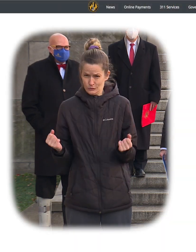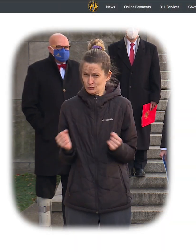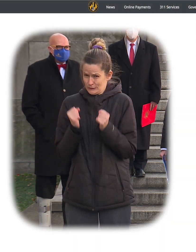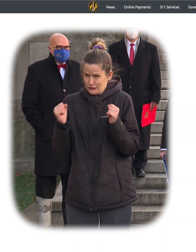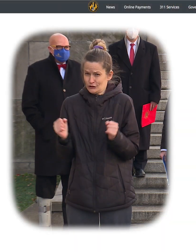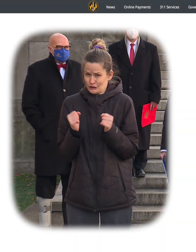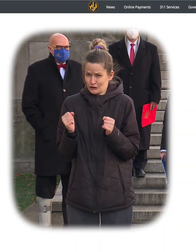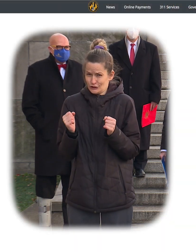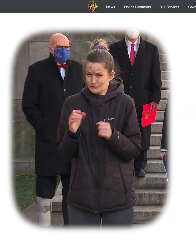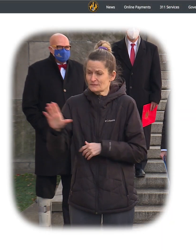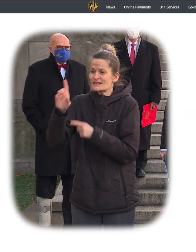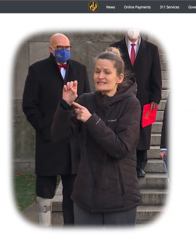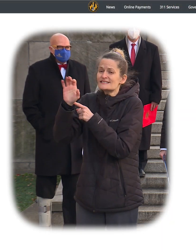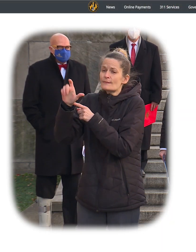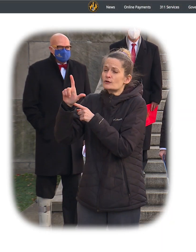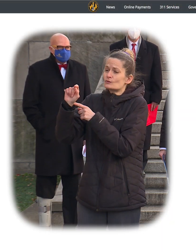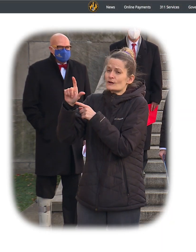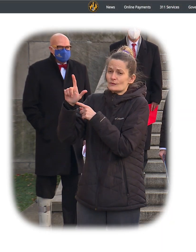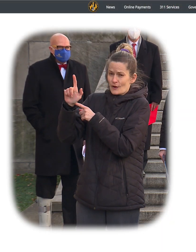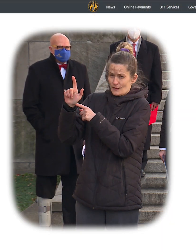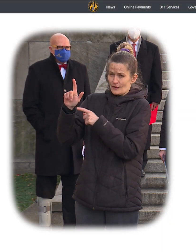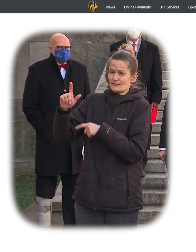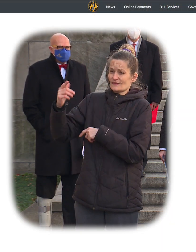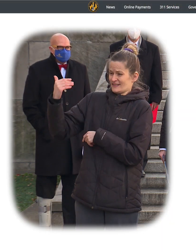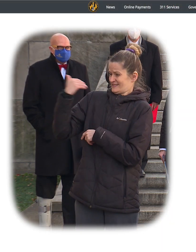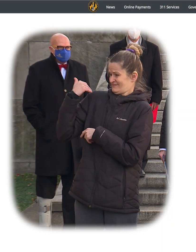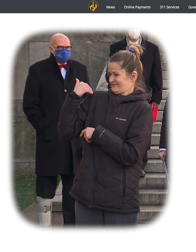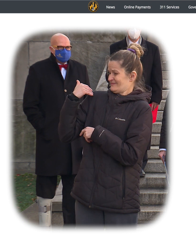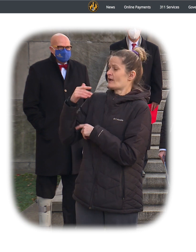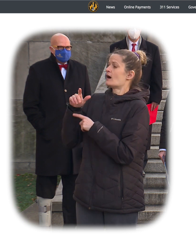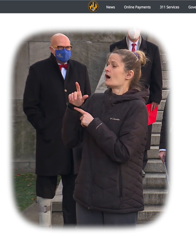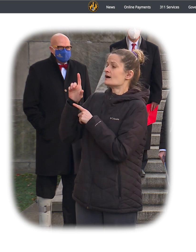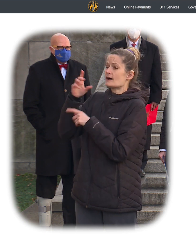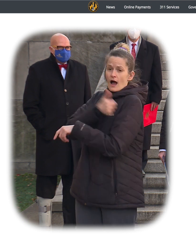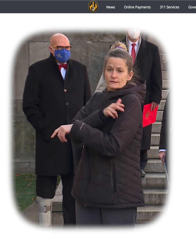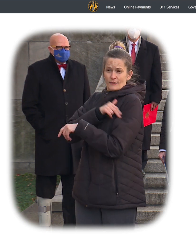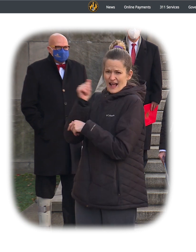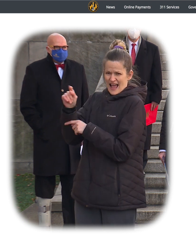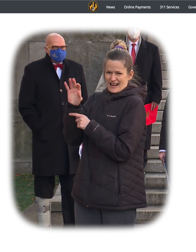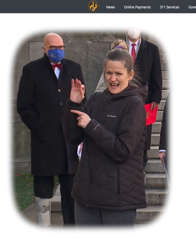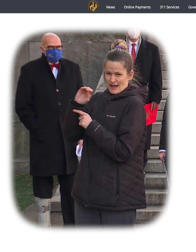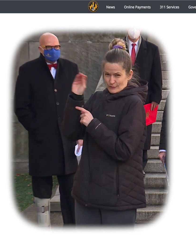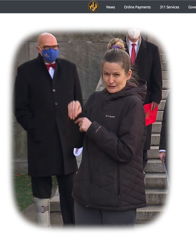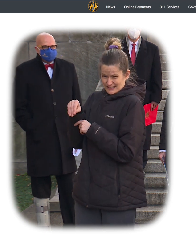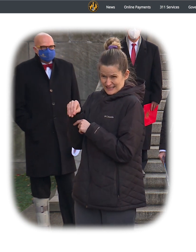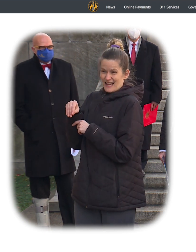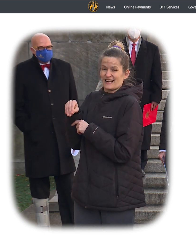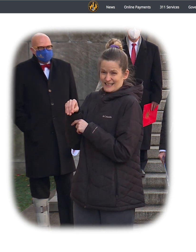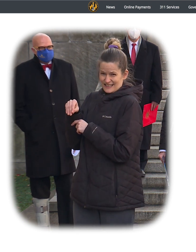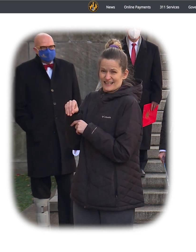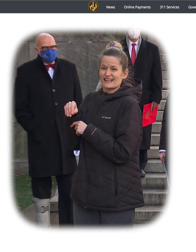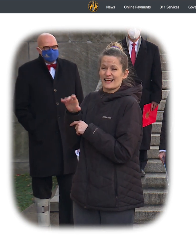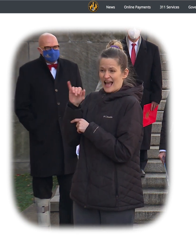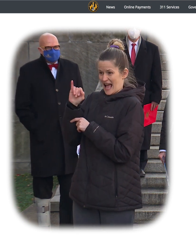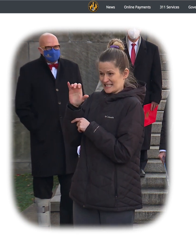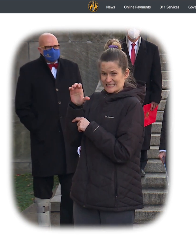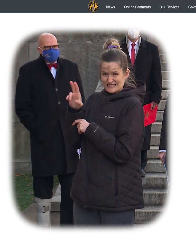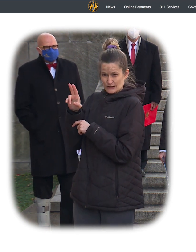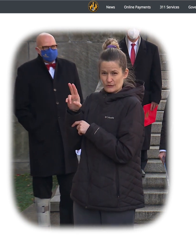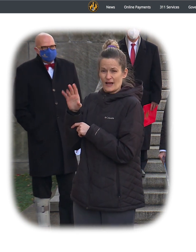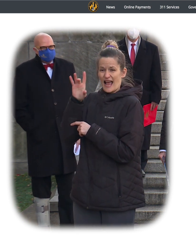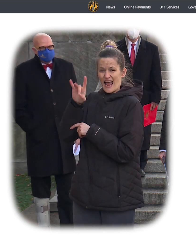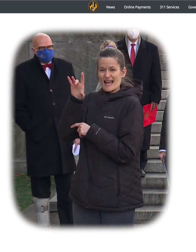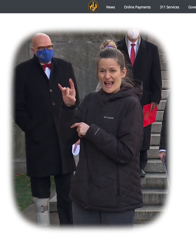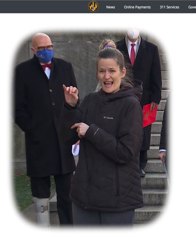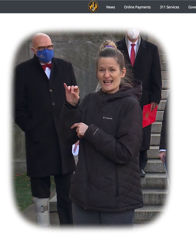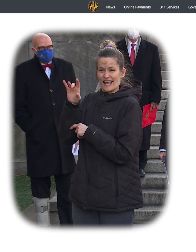are at 90% capacity in the ICU and 88% capacity in the acute care units. The number of hospitalizations